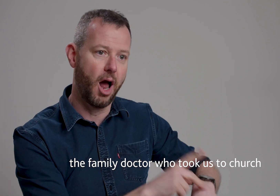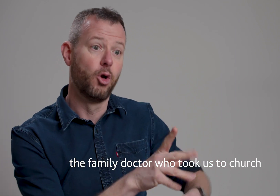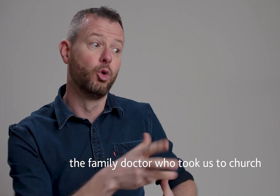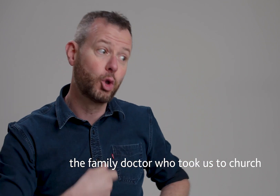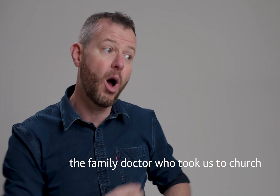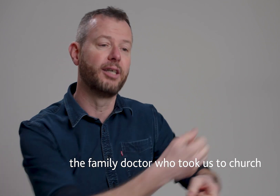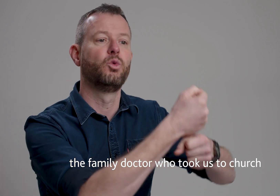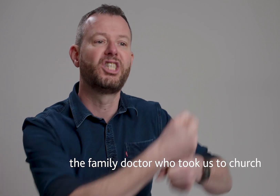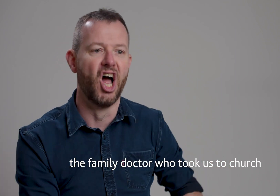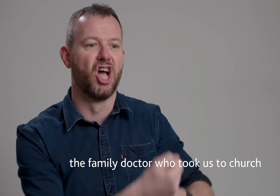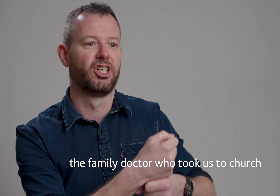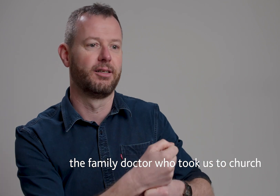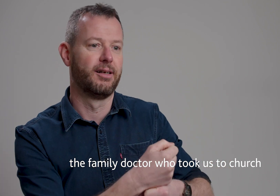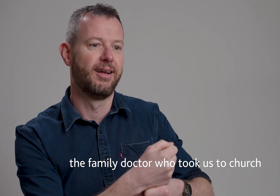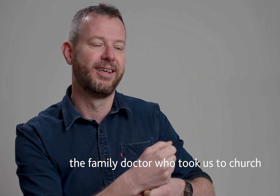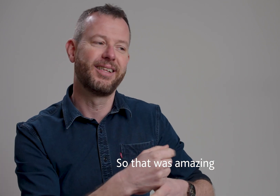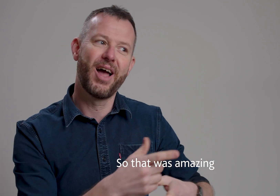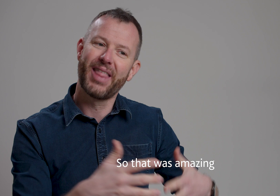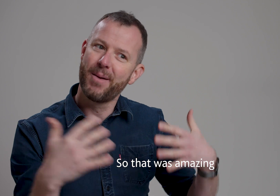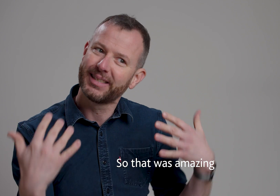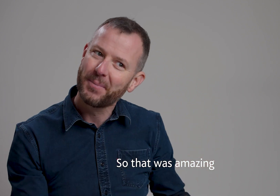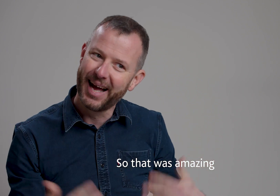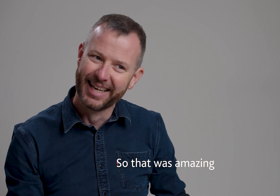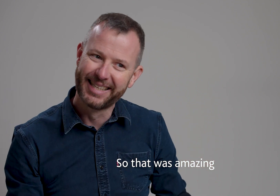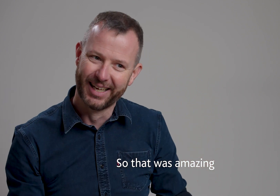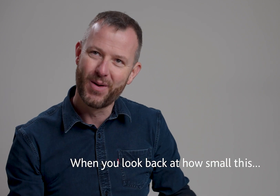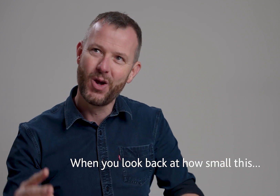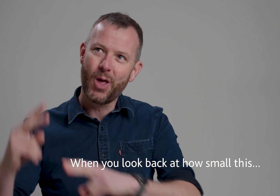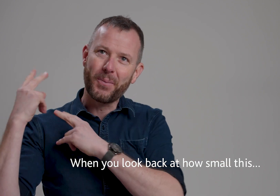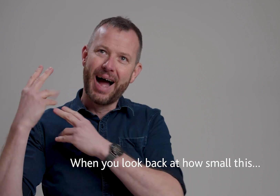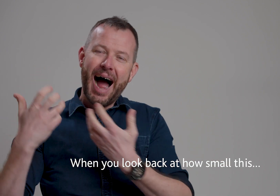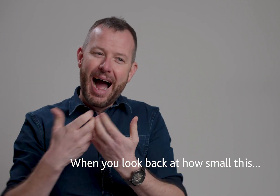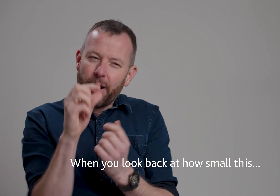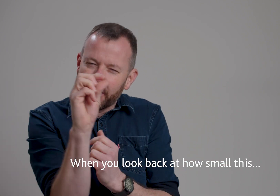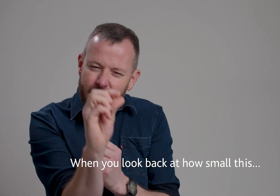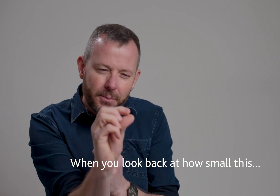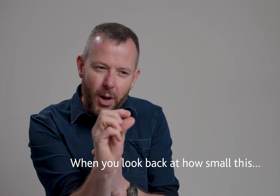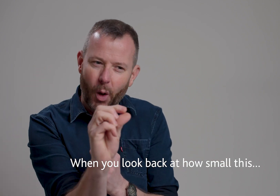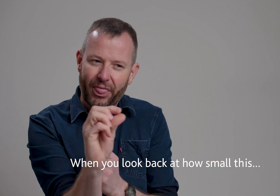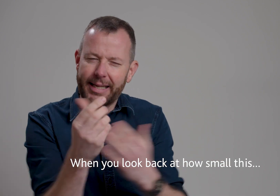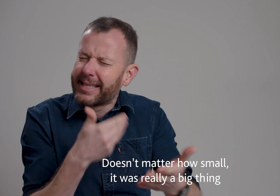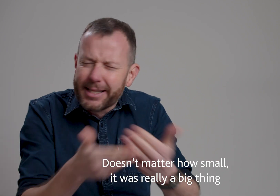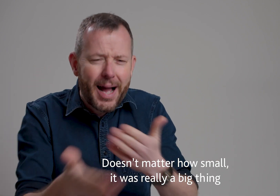who took us there. So that was amazing. When you look at how snorty, doesn't matter